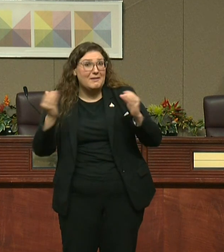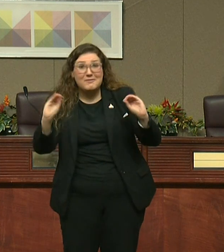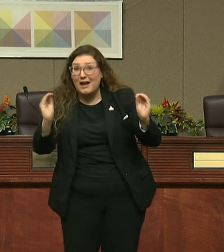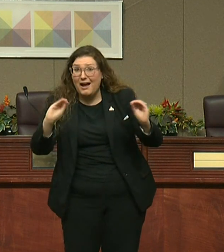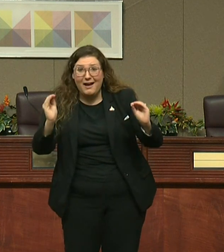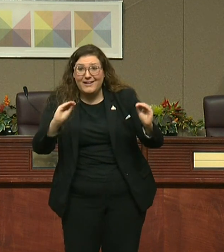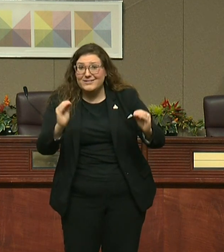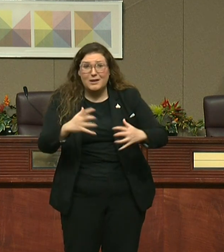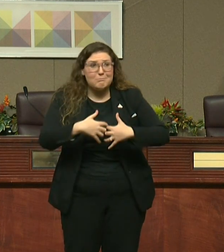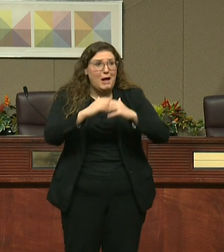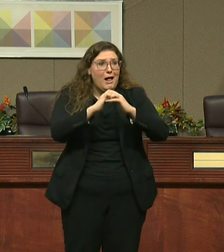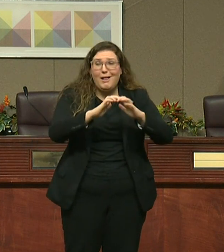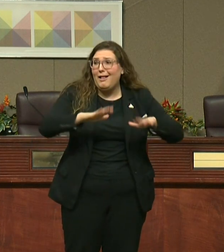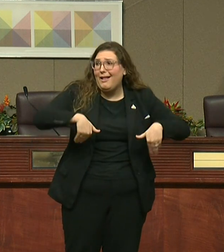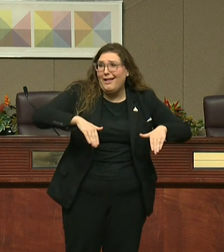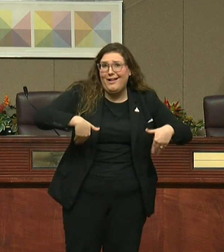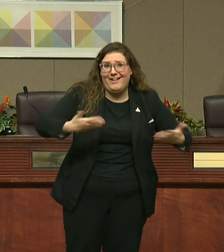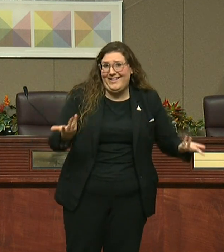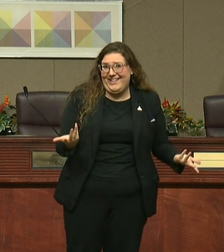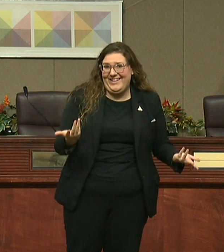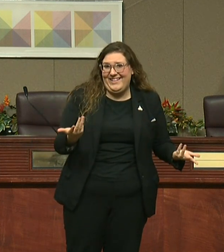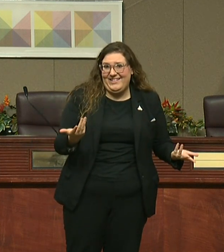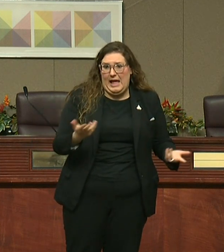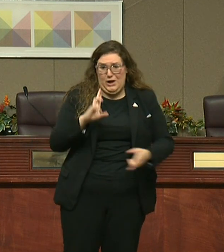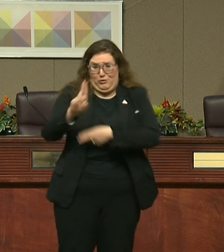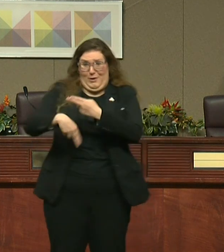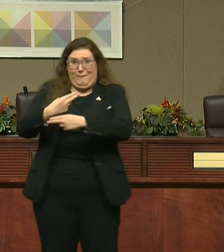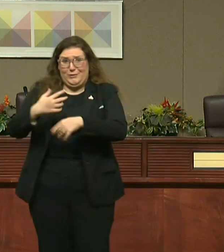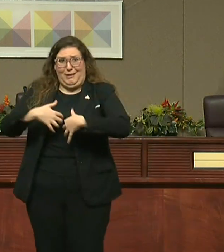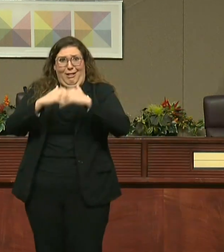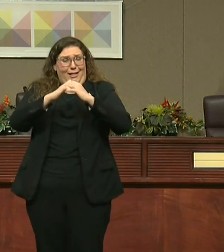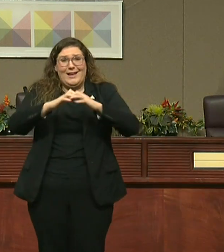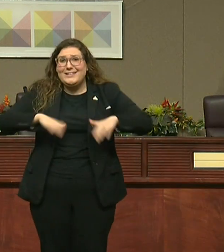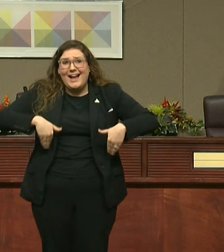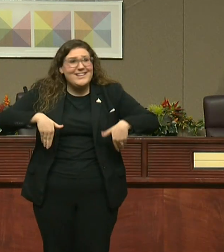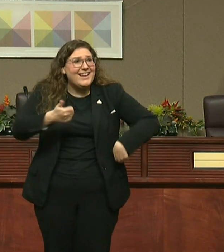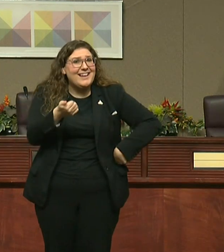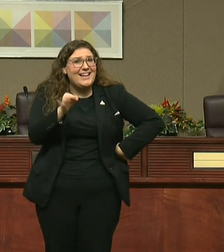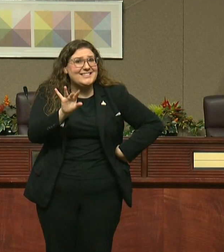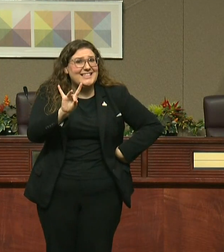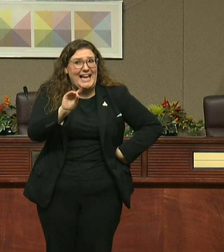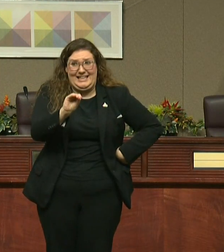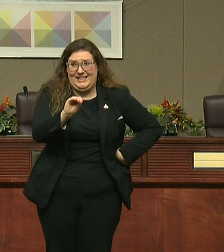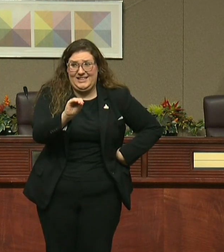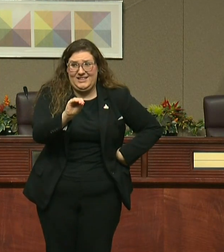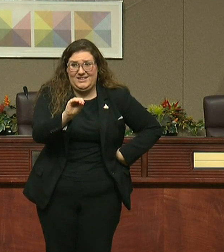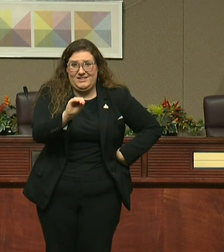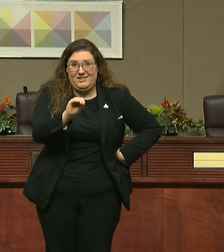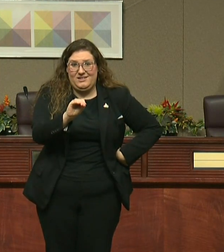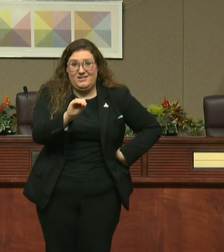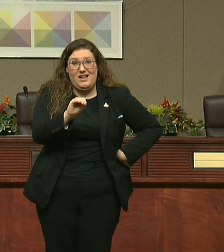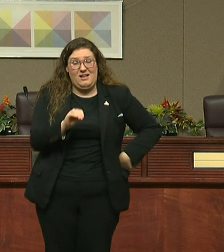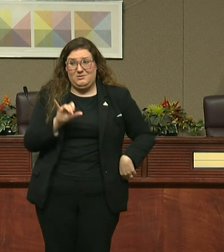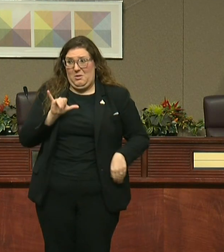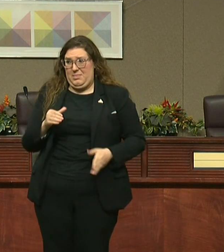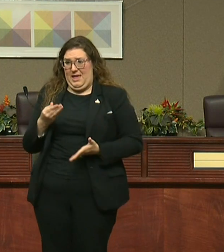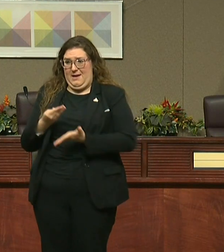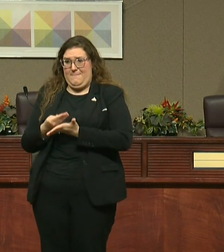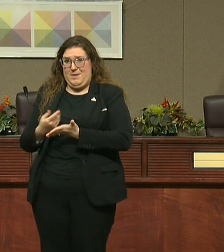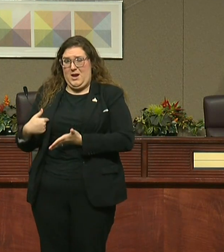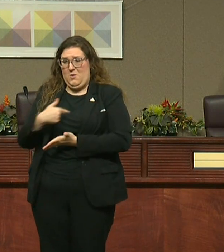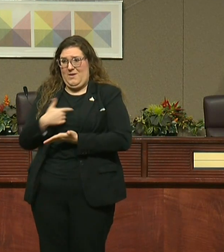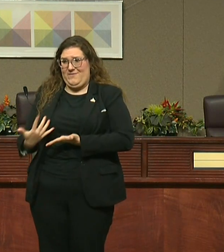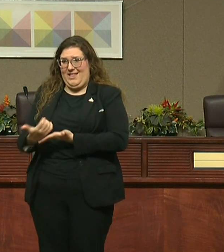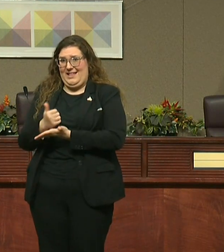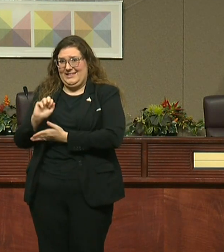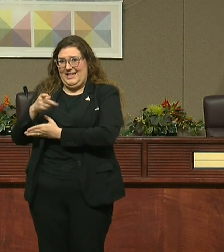And you also didn't have Universal Studios. So that's something of an apples to